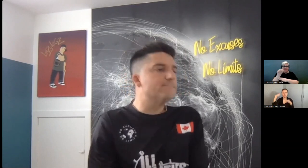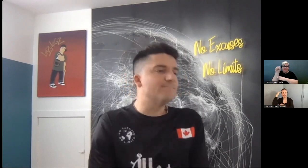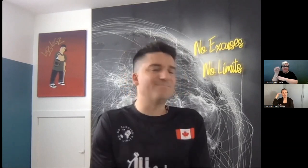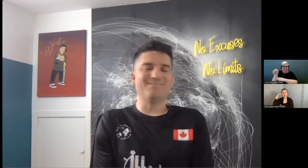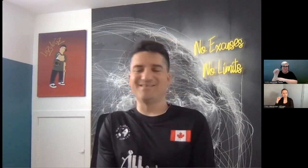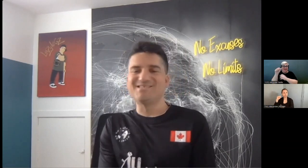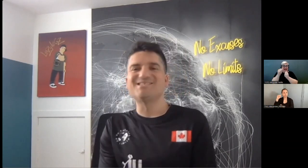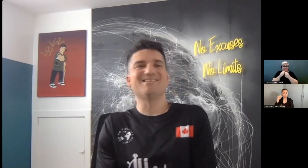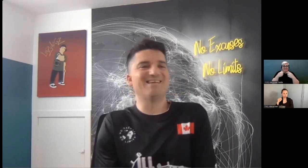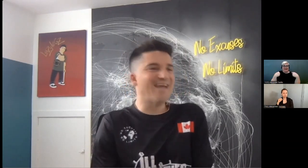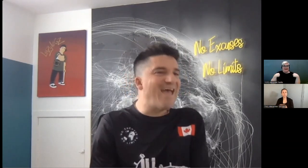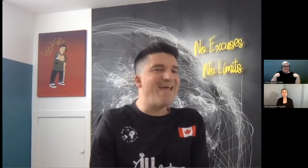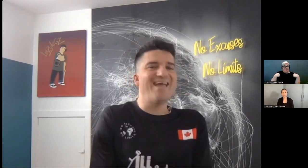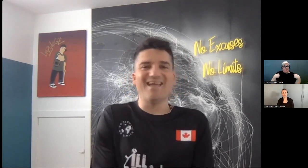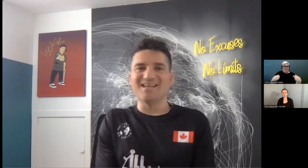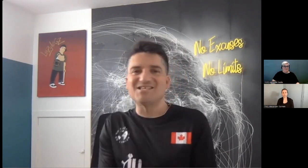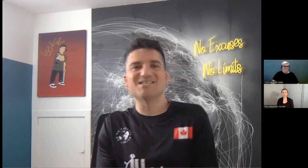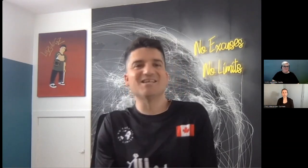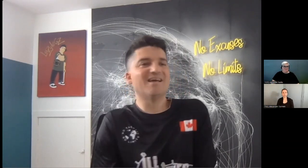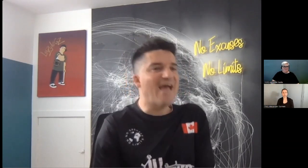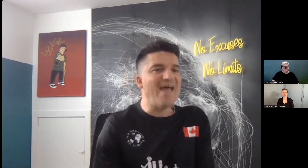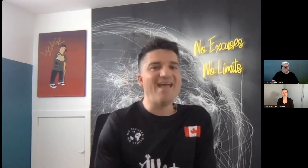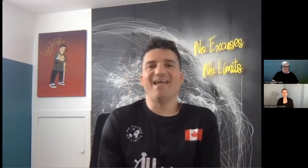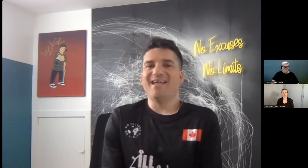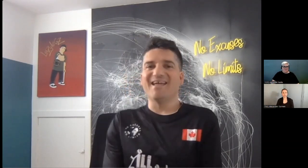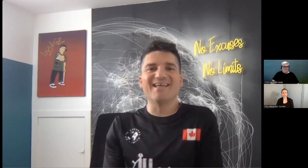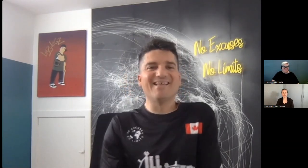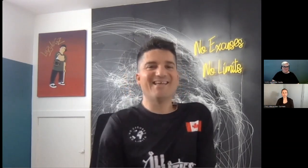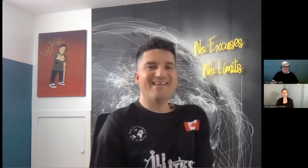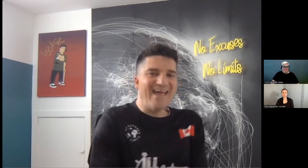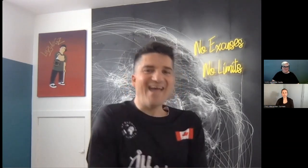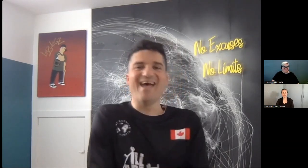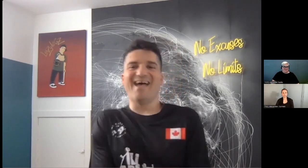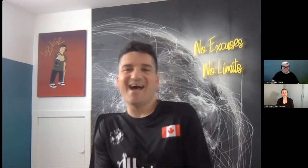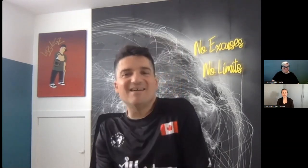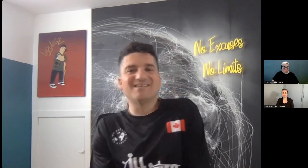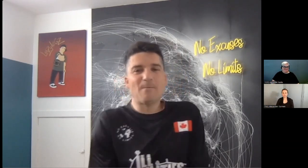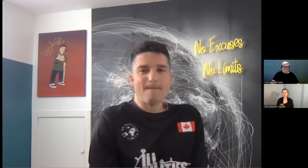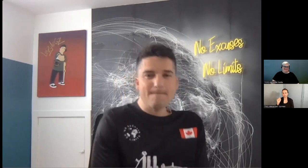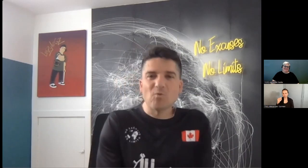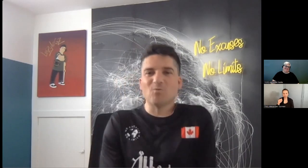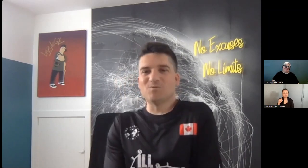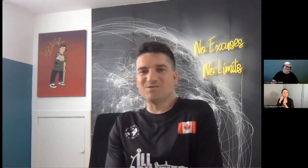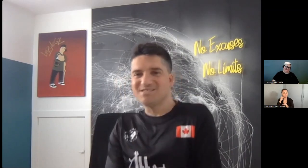head. Hey, hey, yeah.